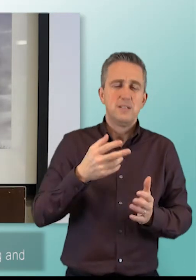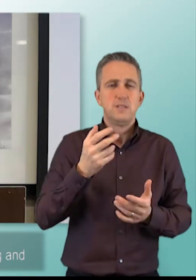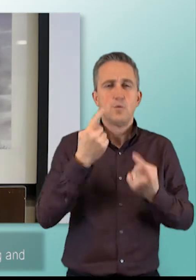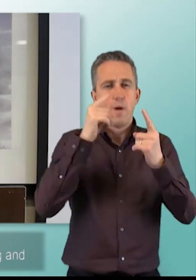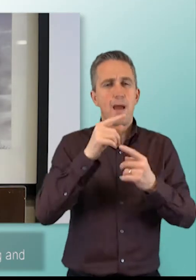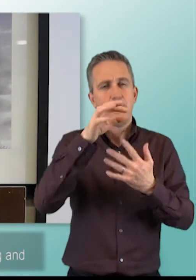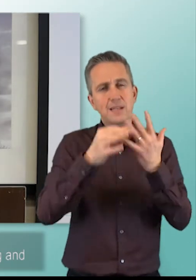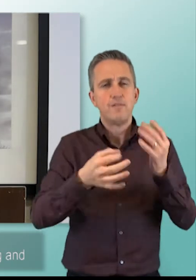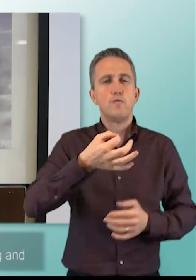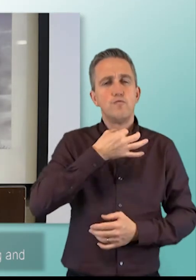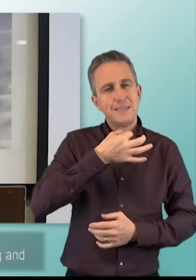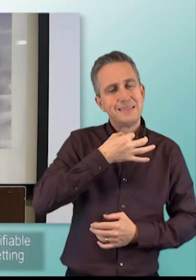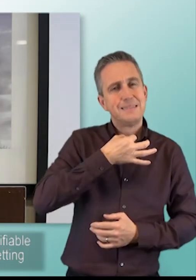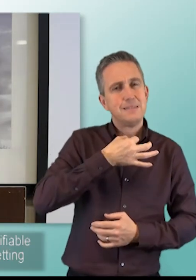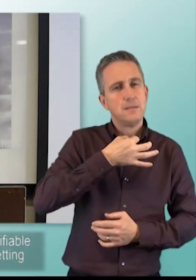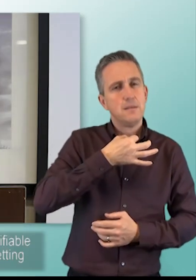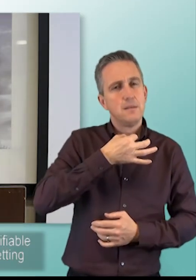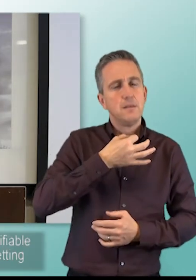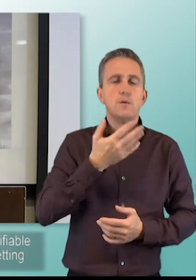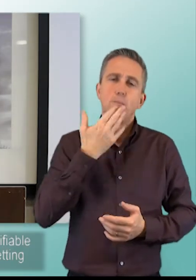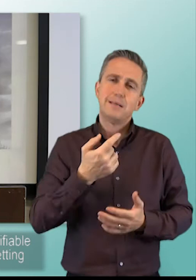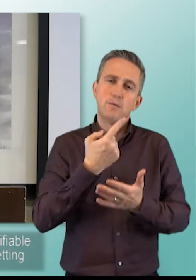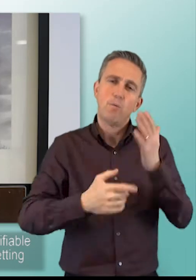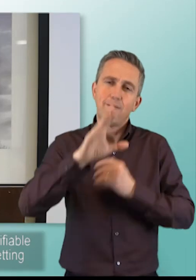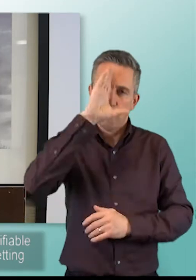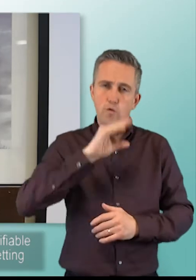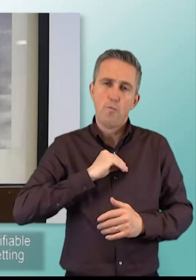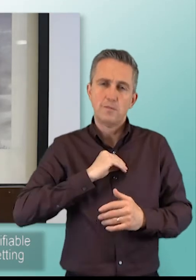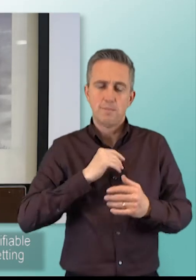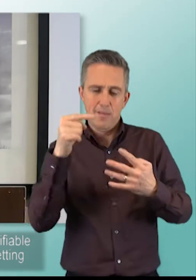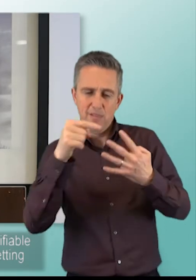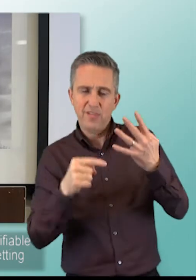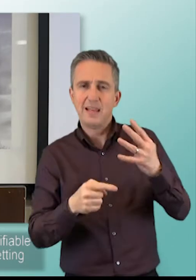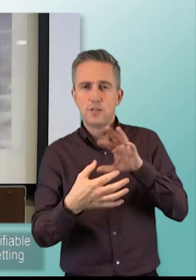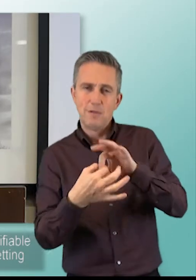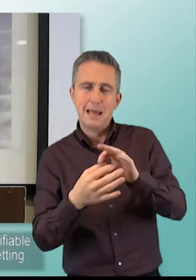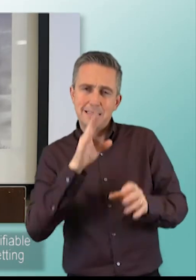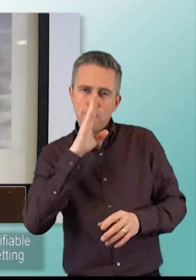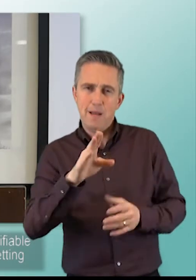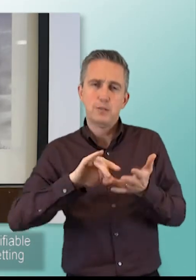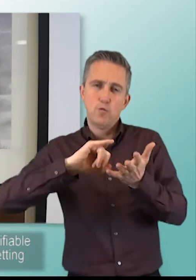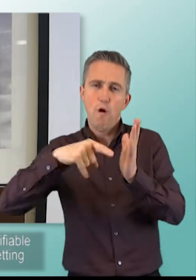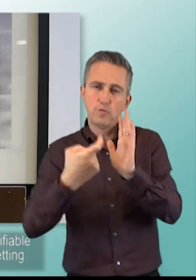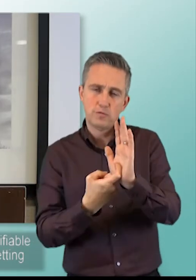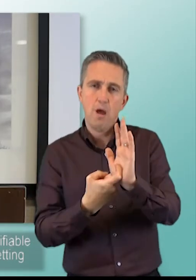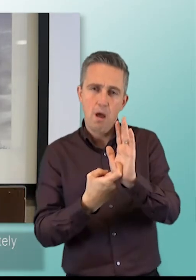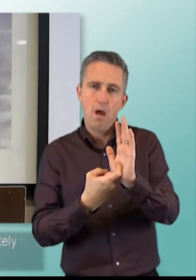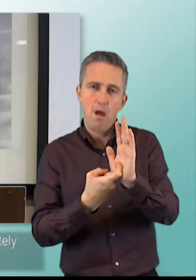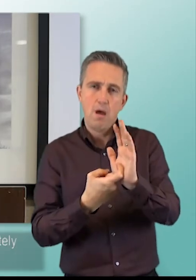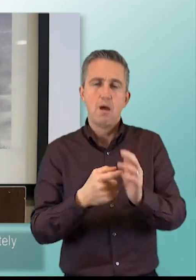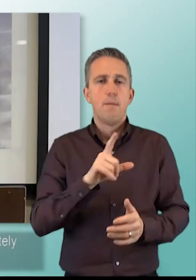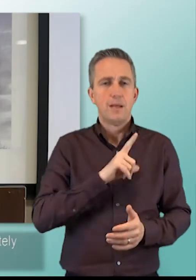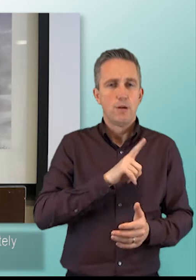your organisation is facing, and we do only want to hear about the things that are notifiable, because in this day and age, when we talk about getting the data that